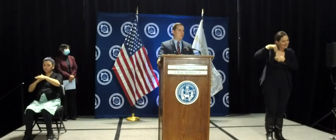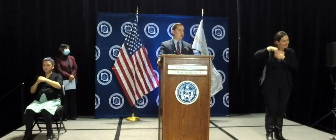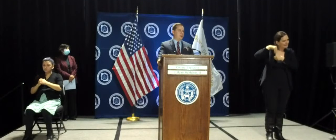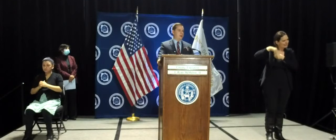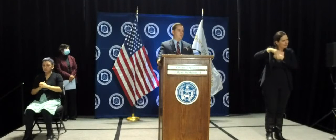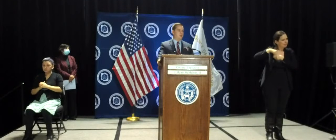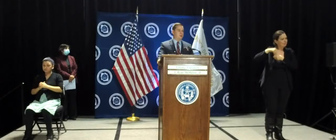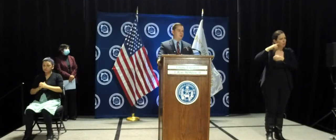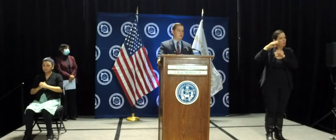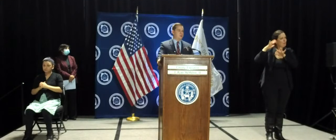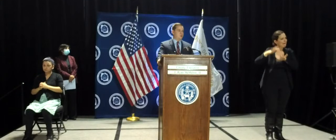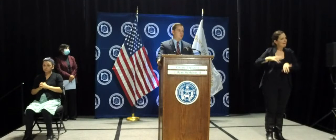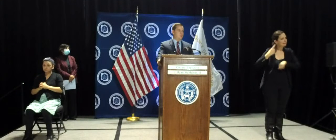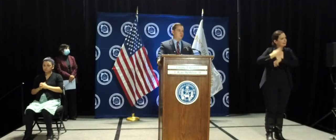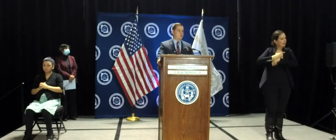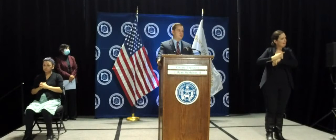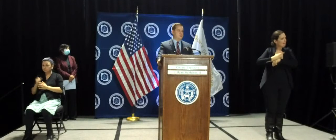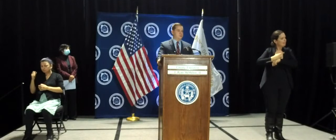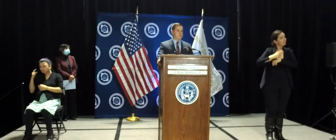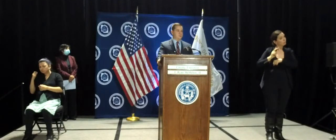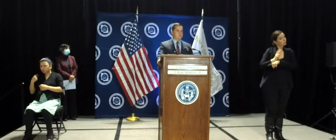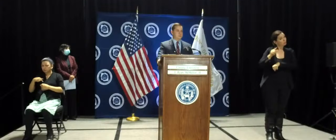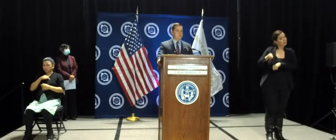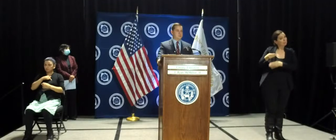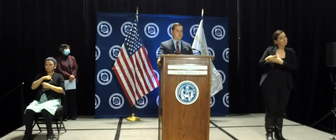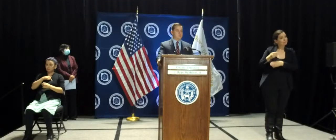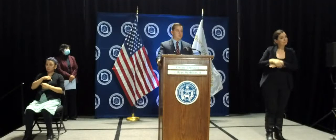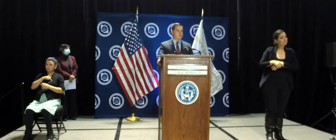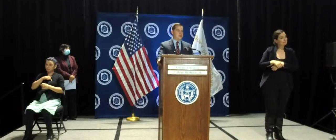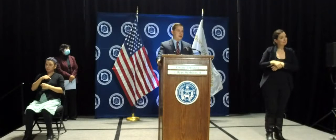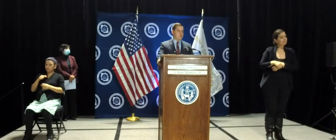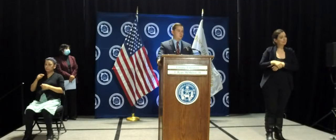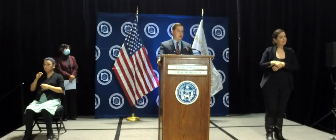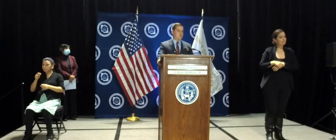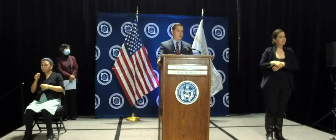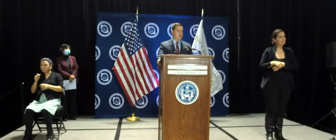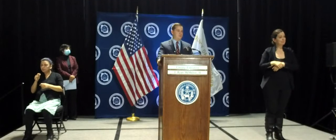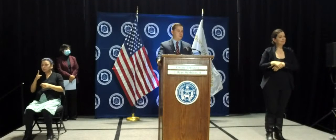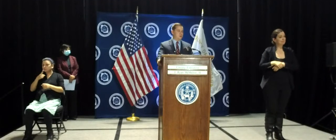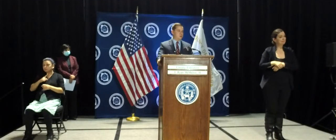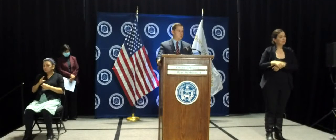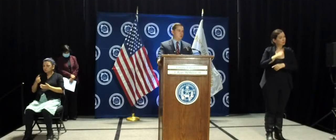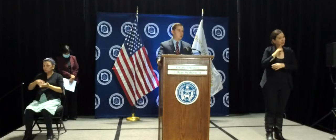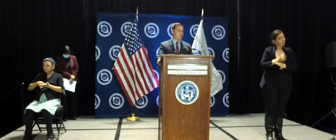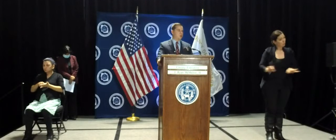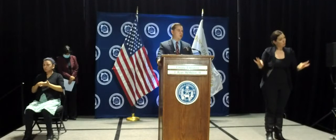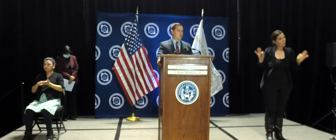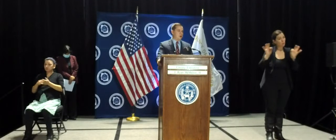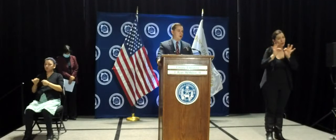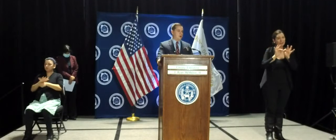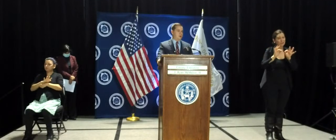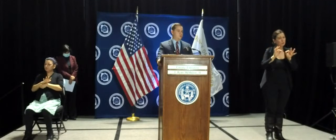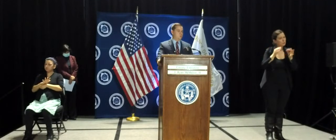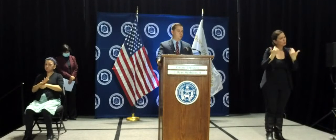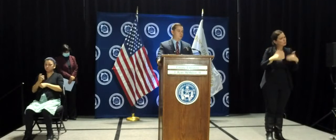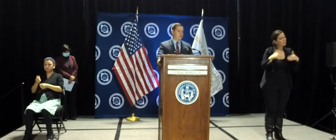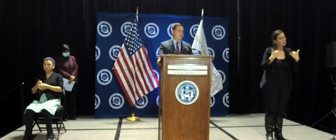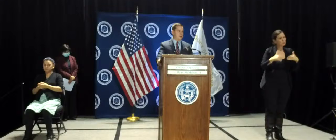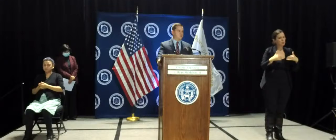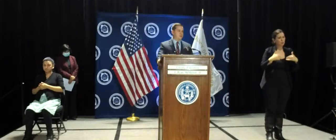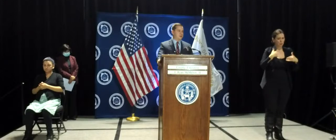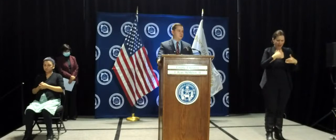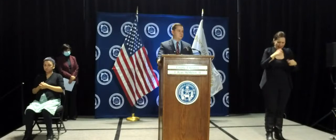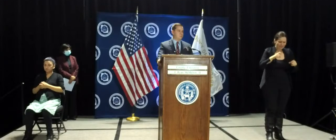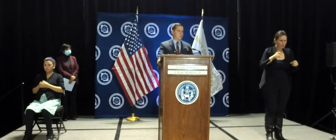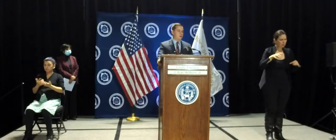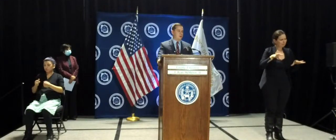about that right now. But this is the biggest task. We have to have this under control as we move into the